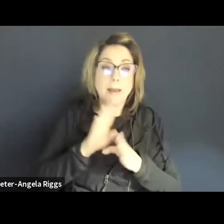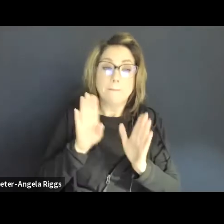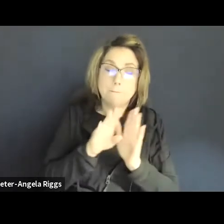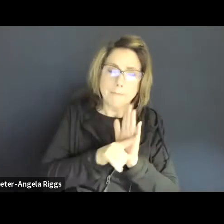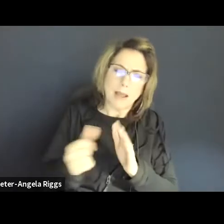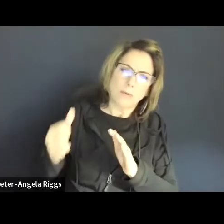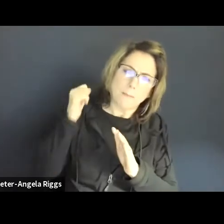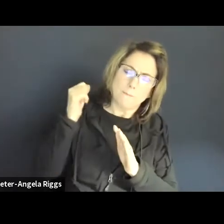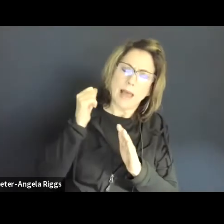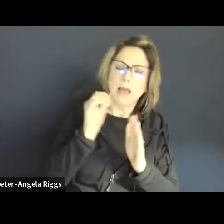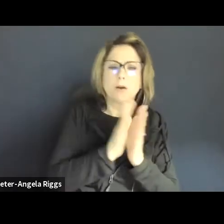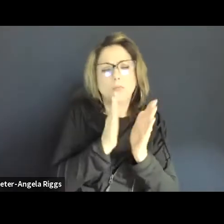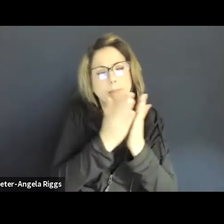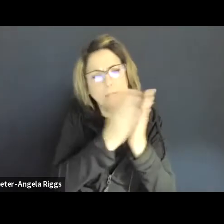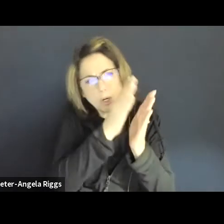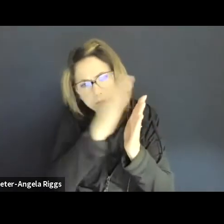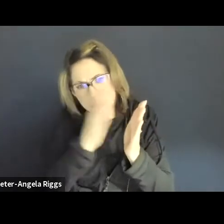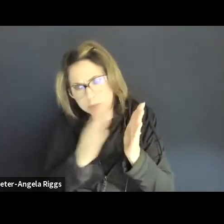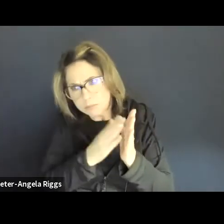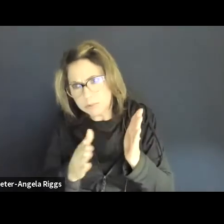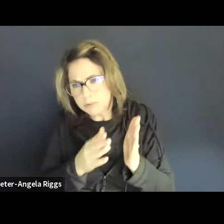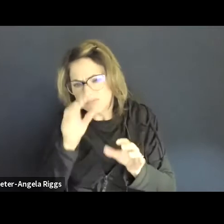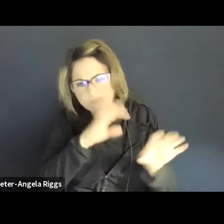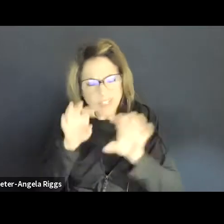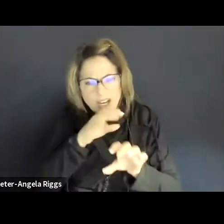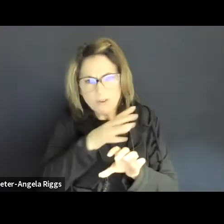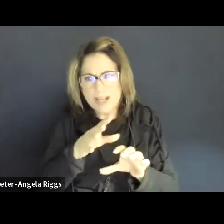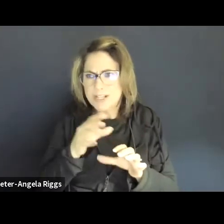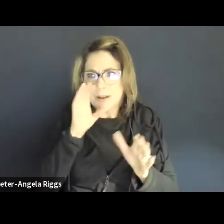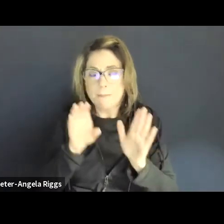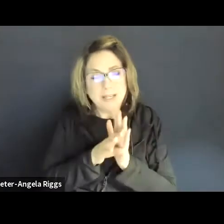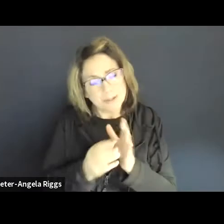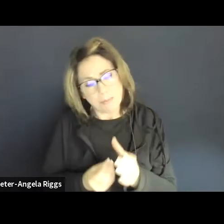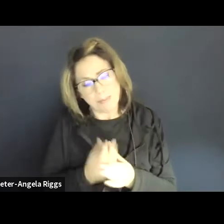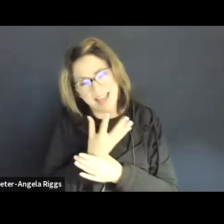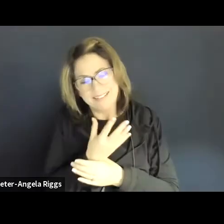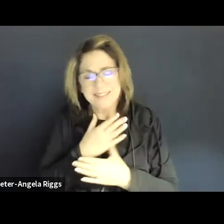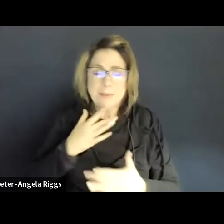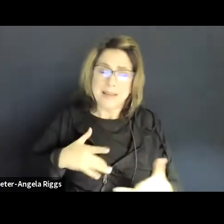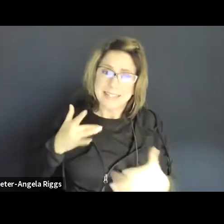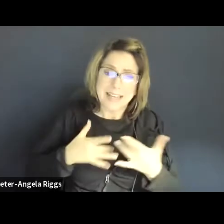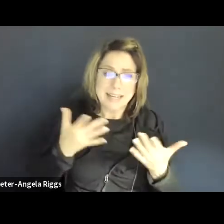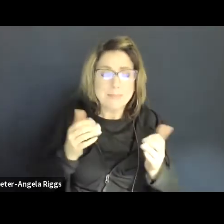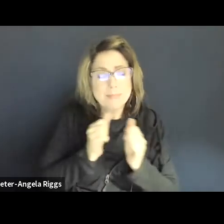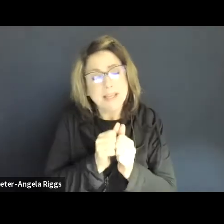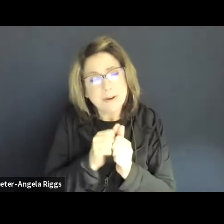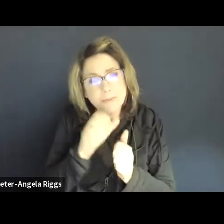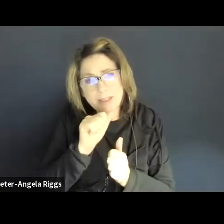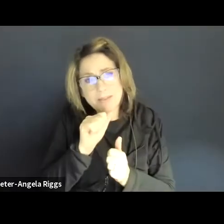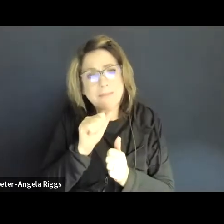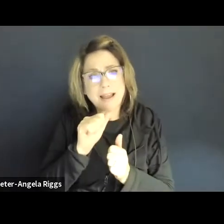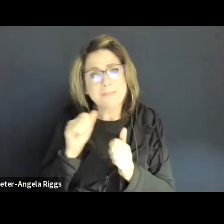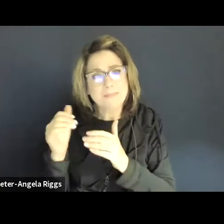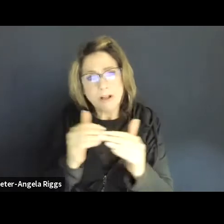bookshelf, knickknacks, pictures, and a plant. I'm so excited to be here with my ACL colleague and other panelists to talk